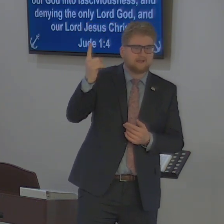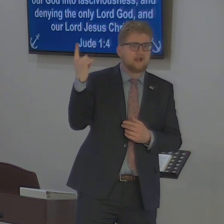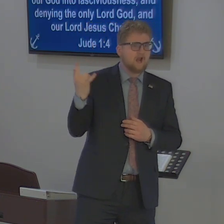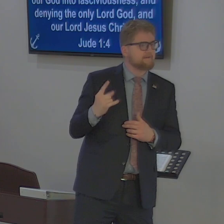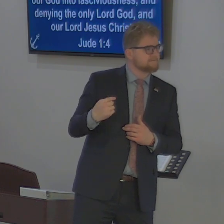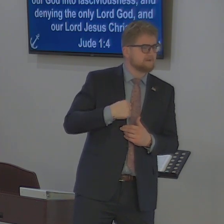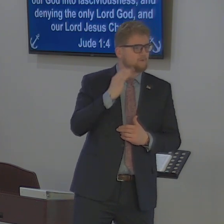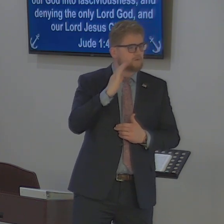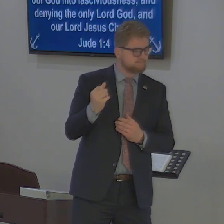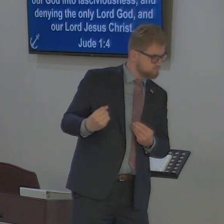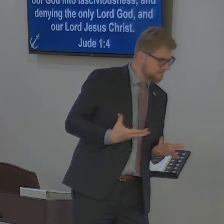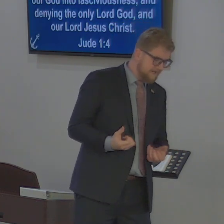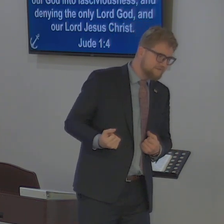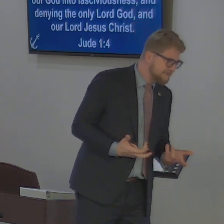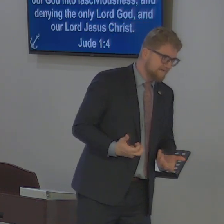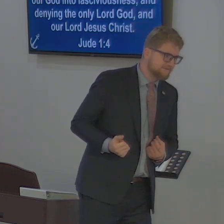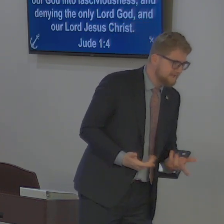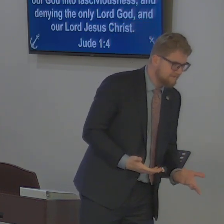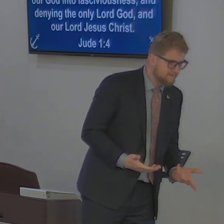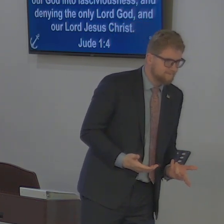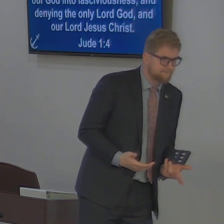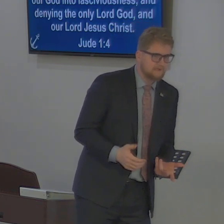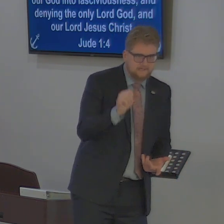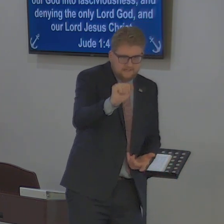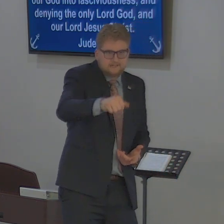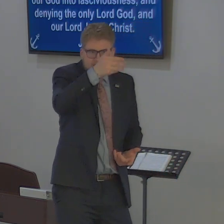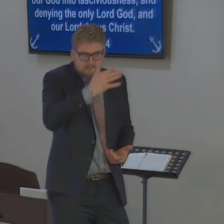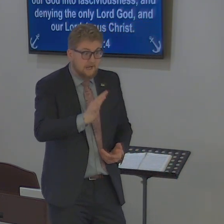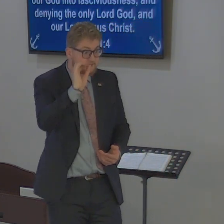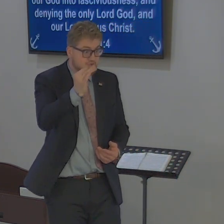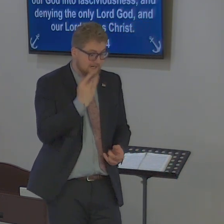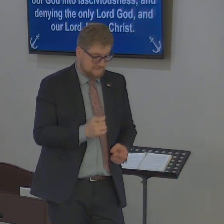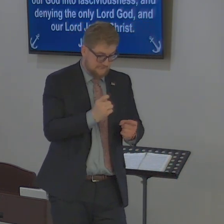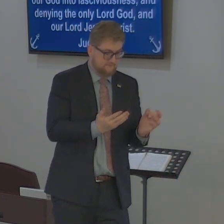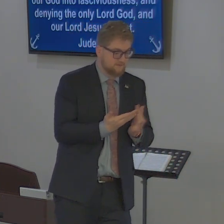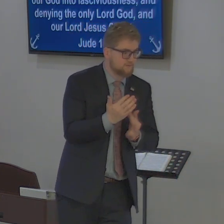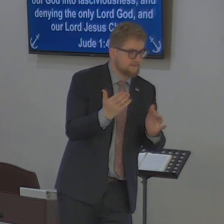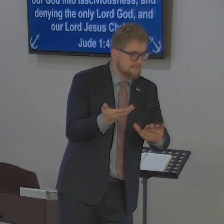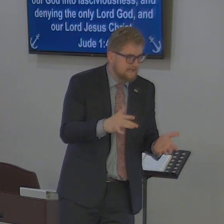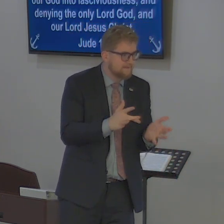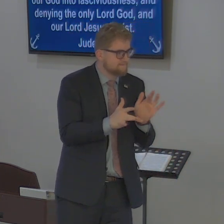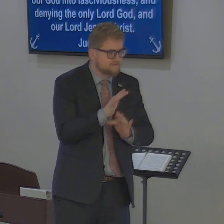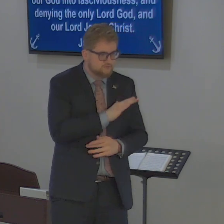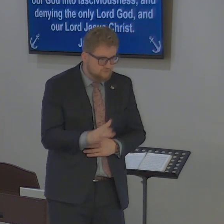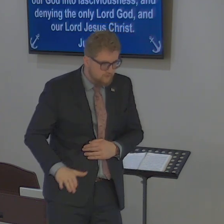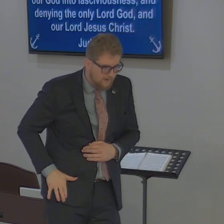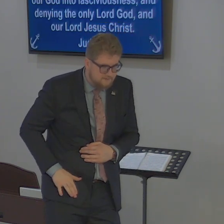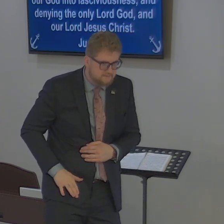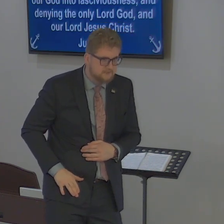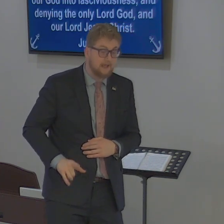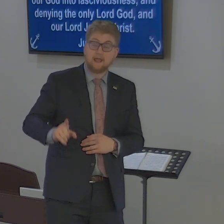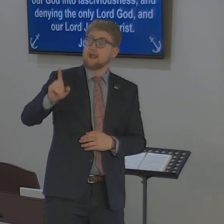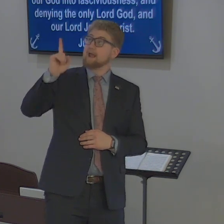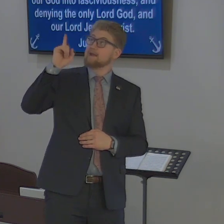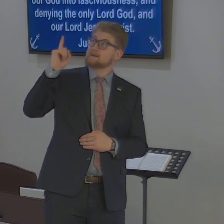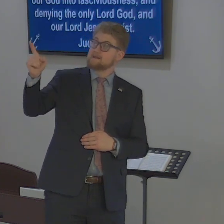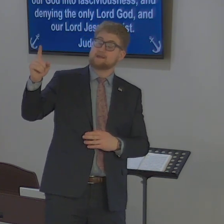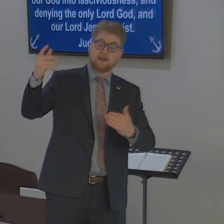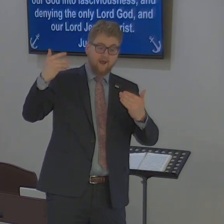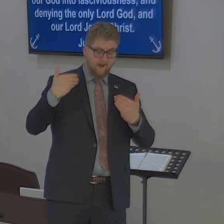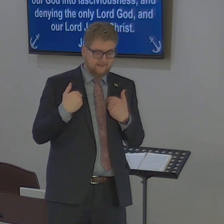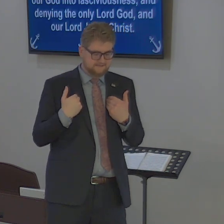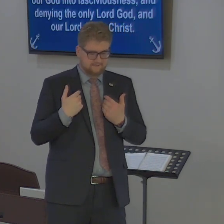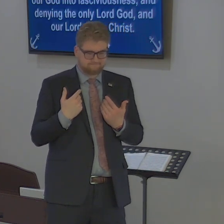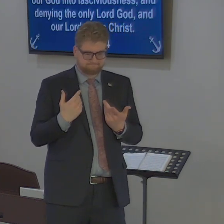God. Listen, God's grace was given through the death of Jesus Christ. And he has all rights to say, if you want to